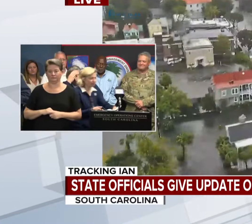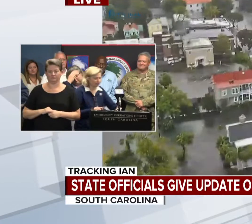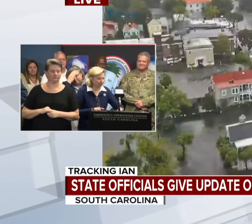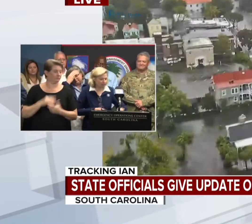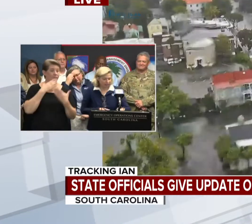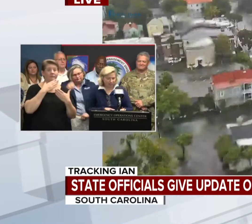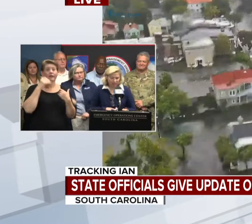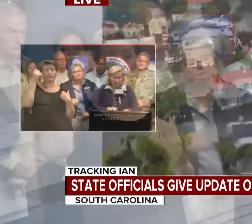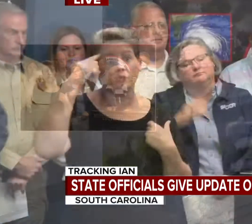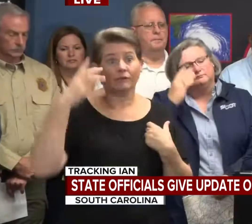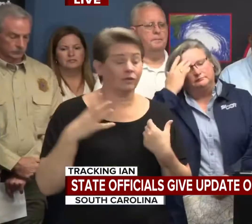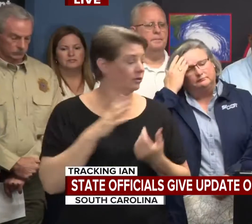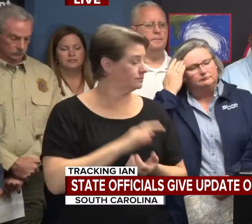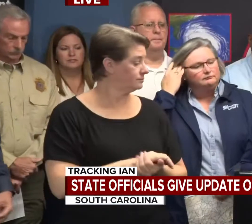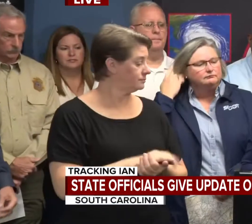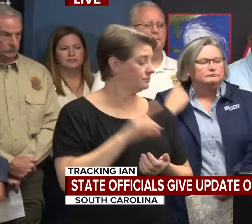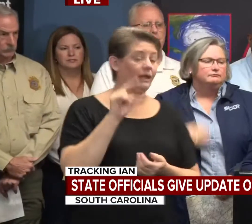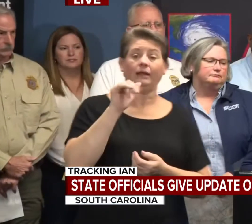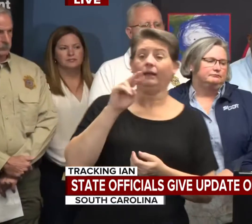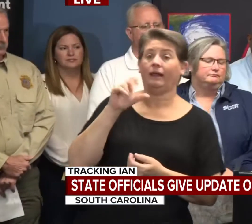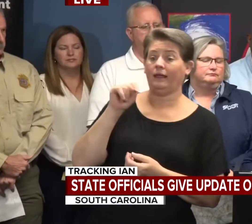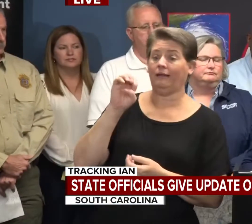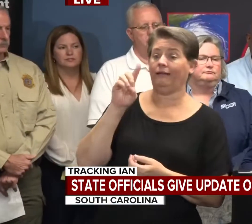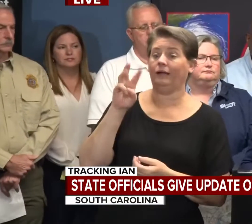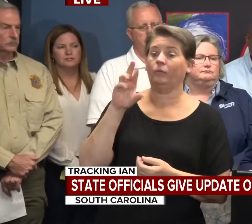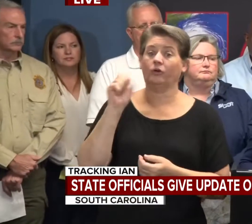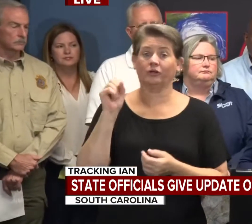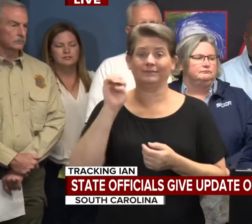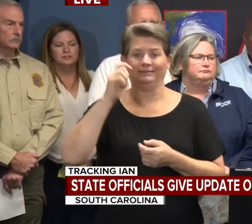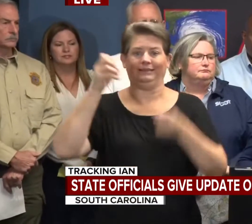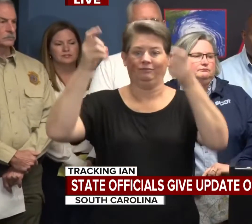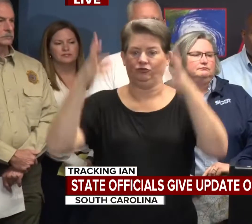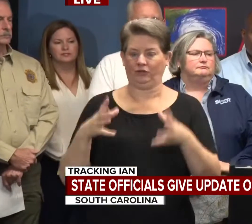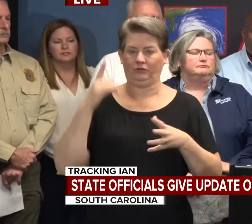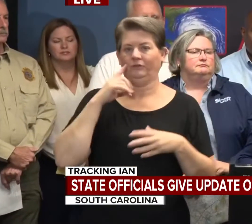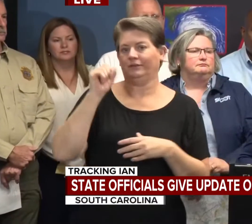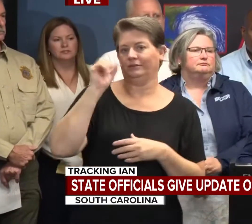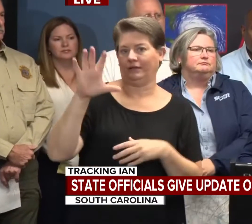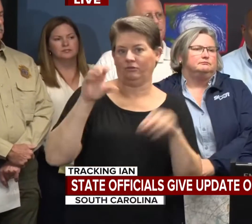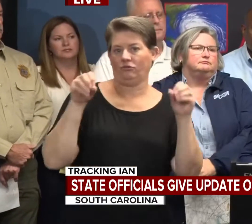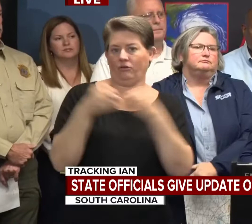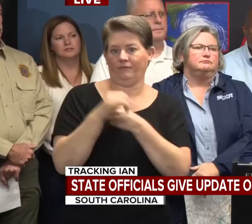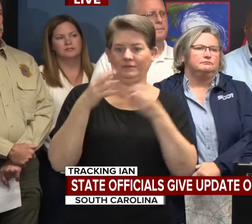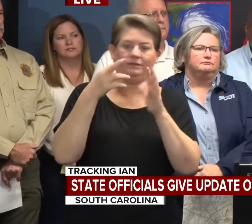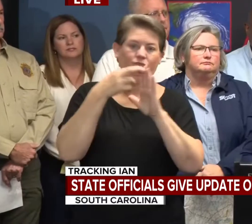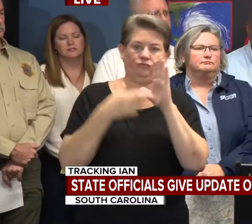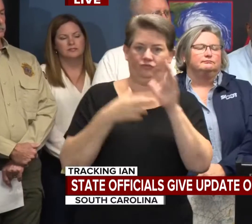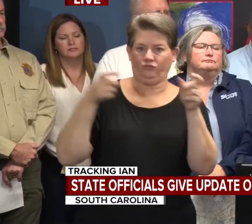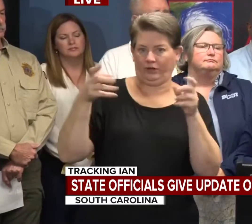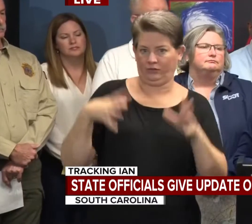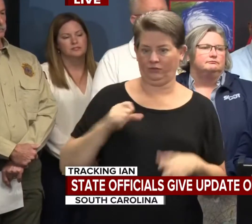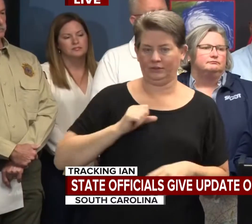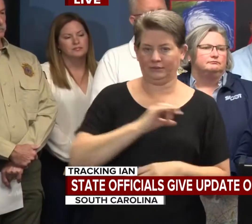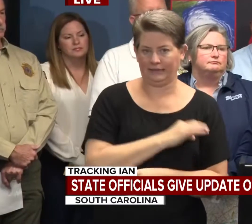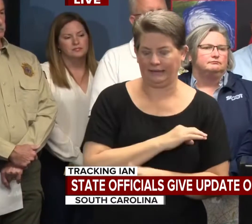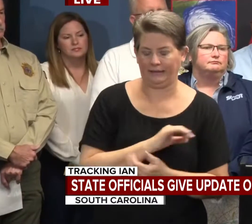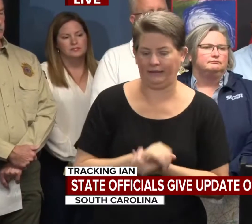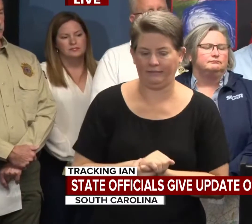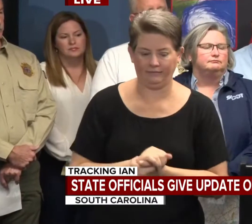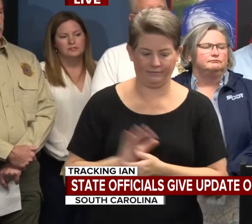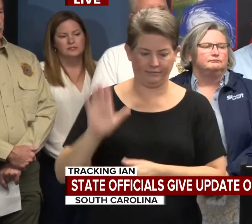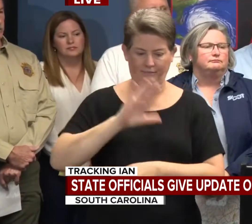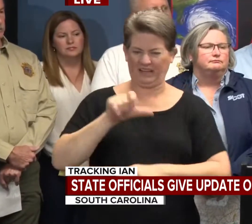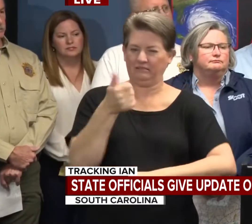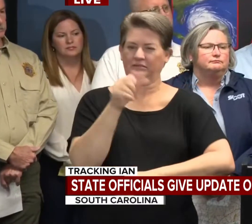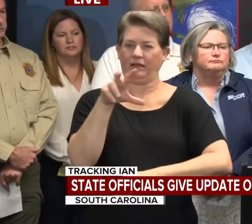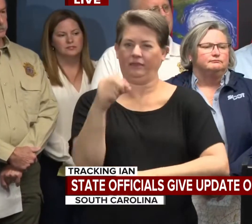Thank you, Governor. Nanette Edwards, Executive Director for the South Carolina Office of Regulatory Staff. So around